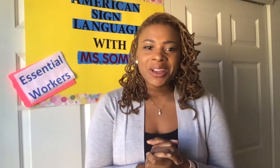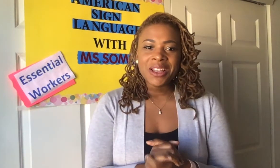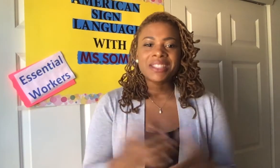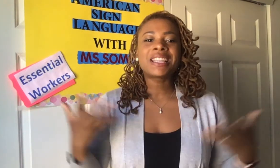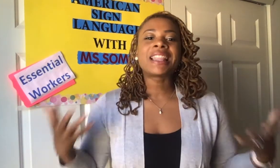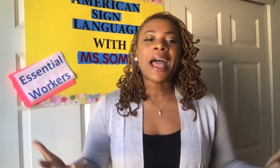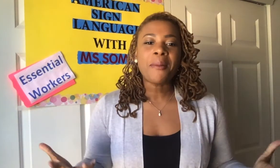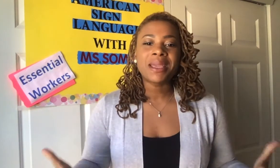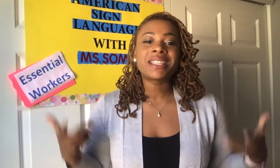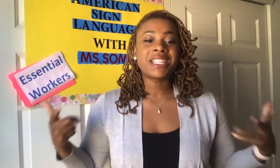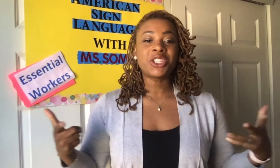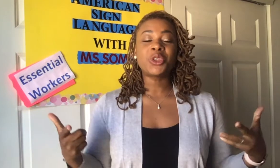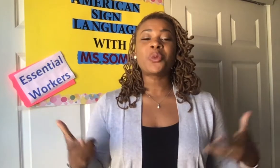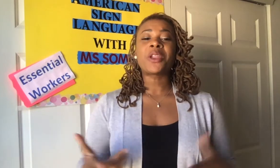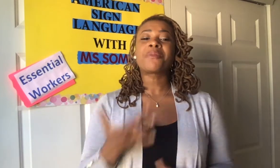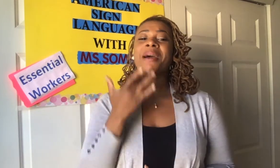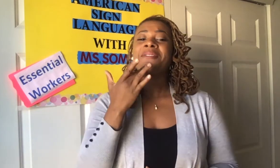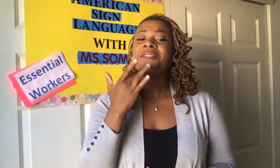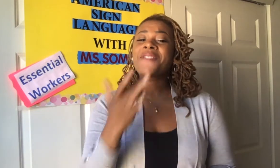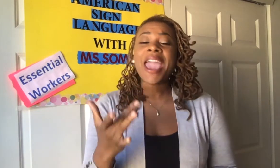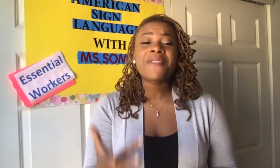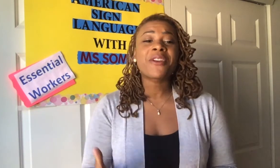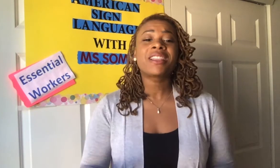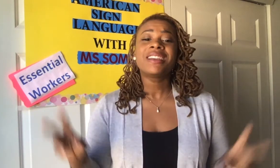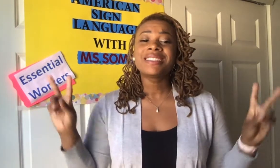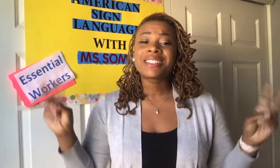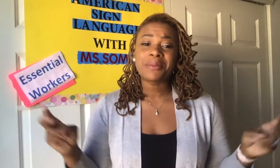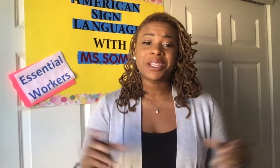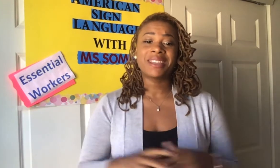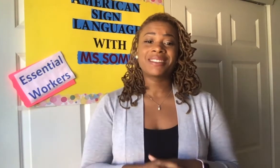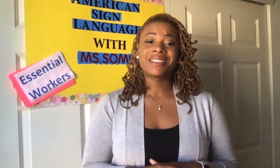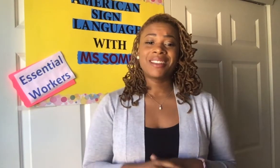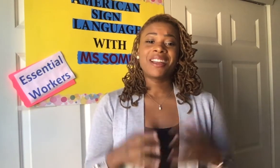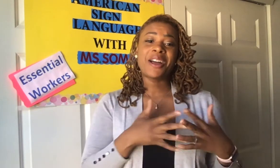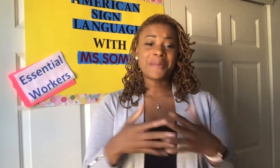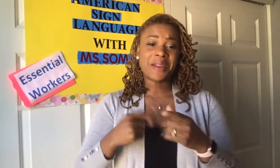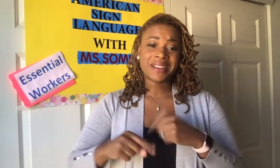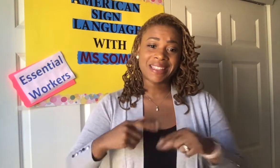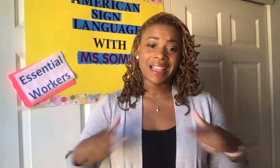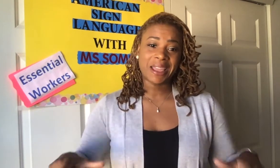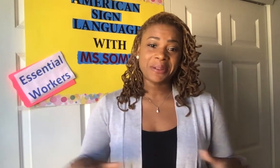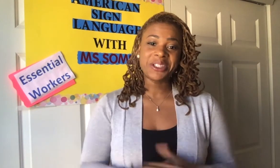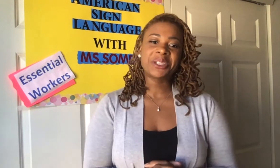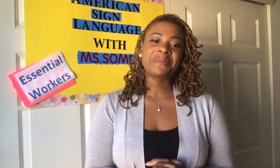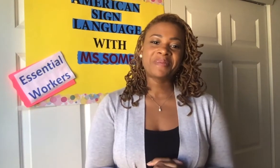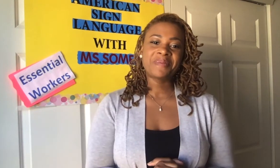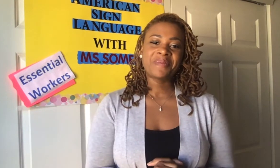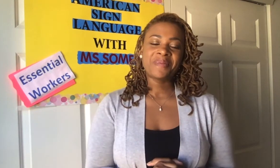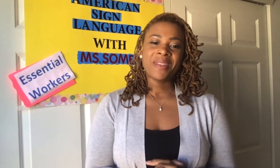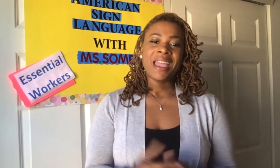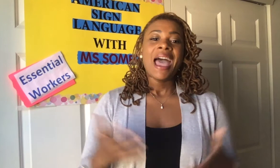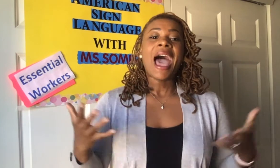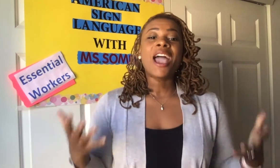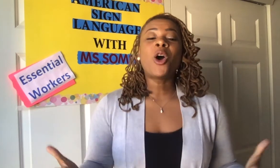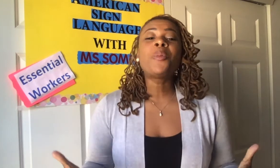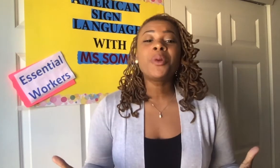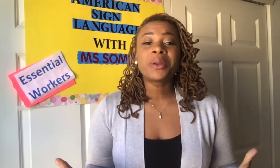to allow me to teach you one of my favorite subjects, American Sign Language. I hope you understand